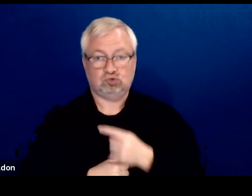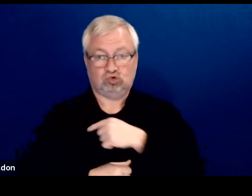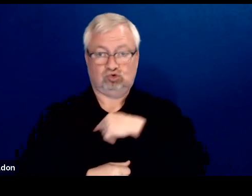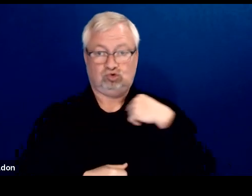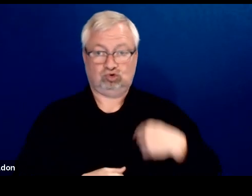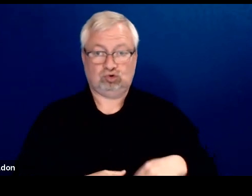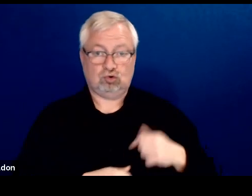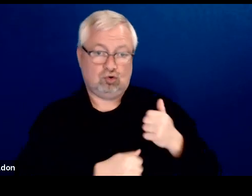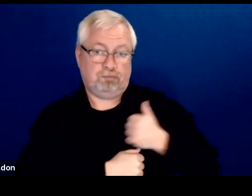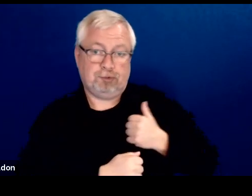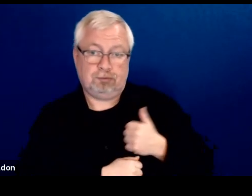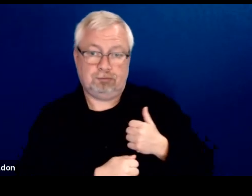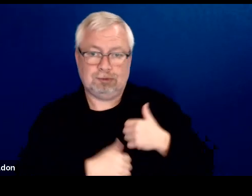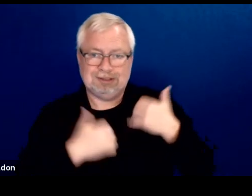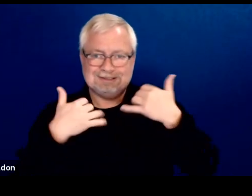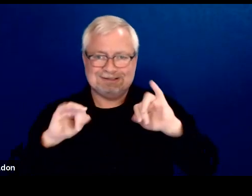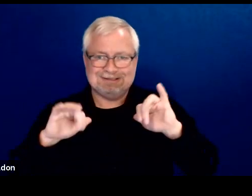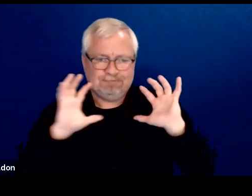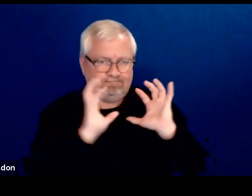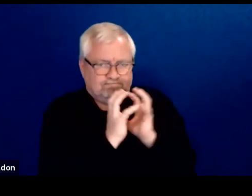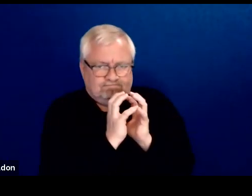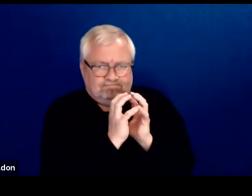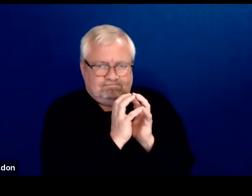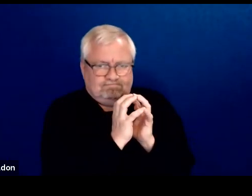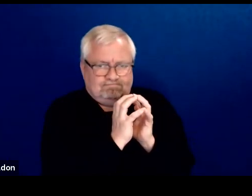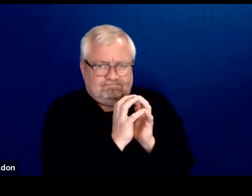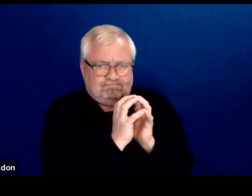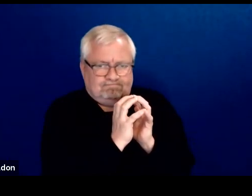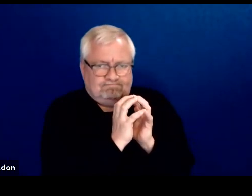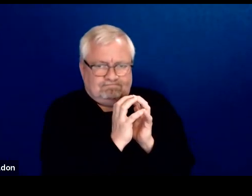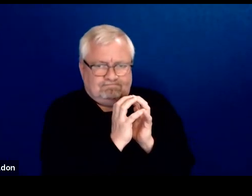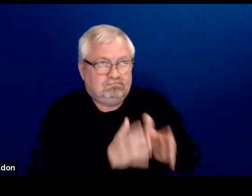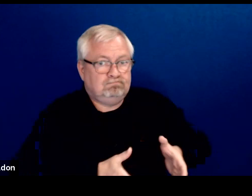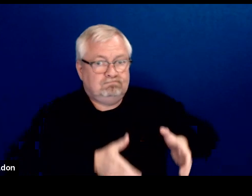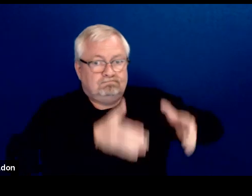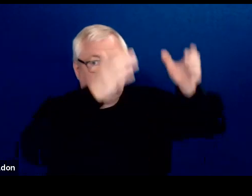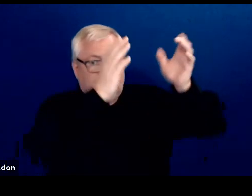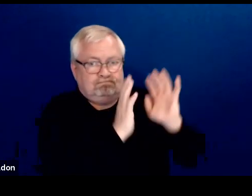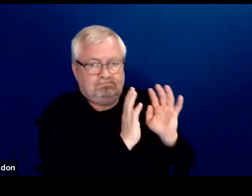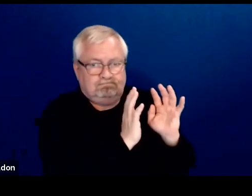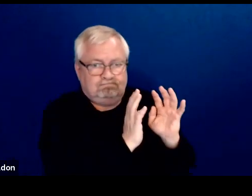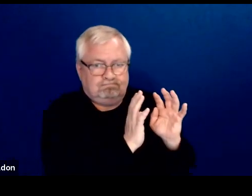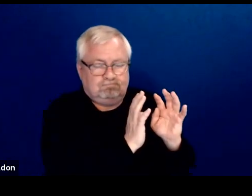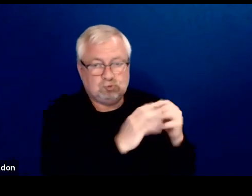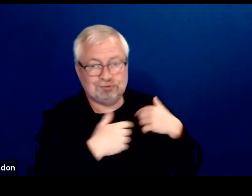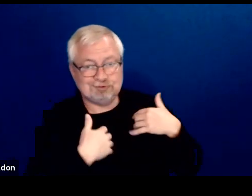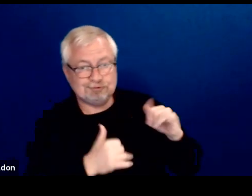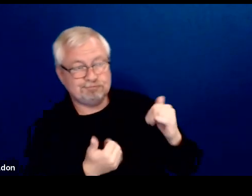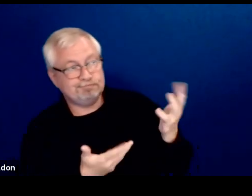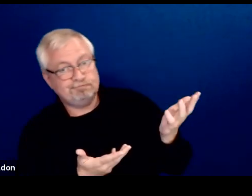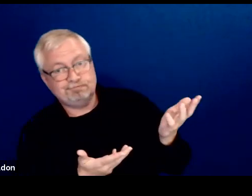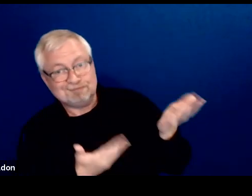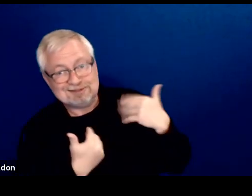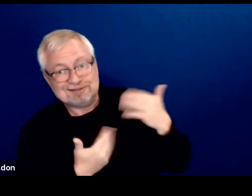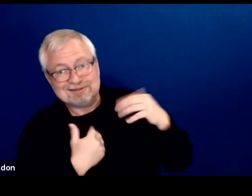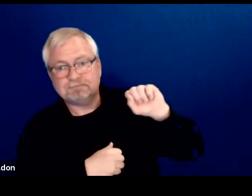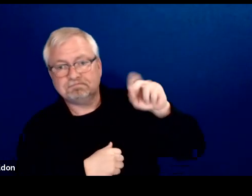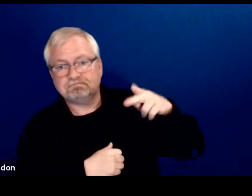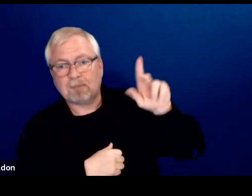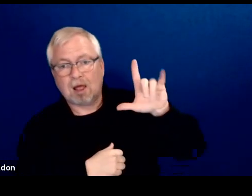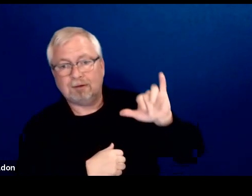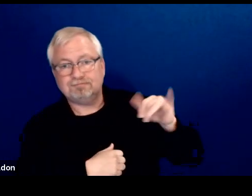on, does that mean some of our delivery, the things we're expecting that are listed as needed for delivery are no longer coming to us?